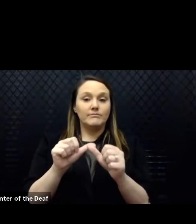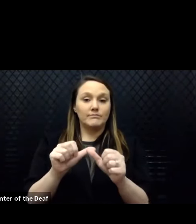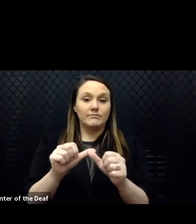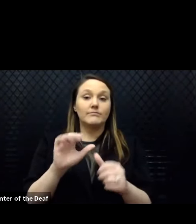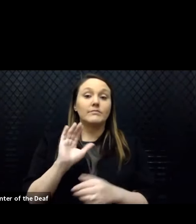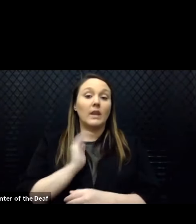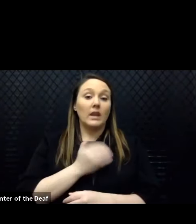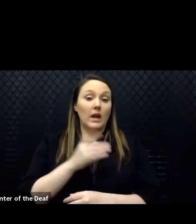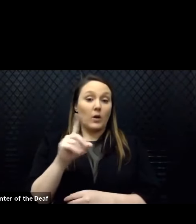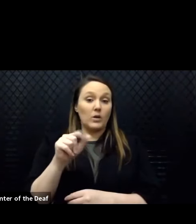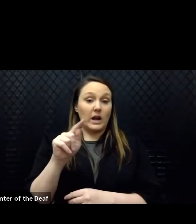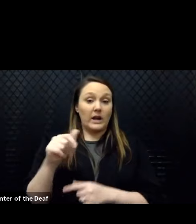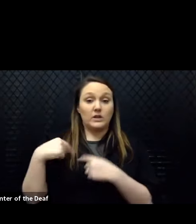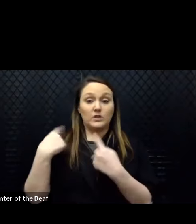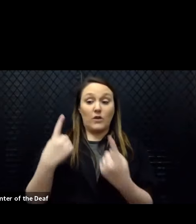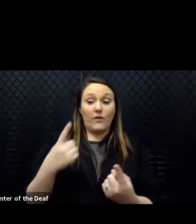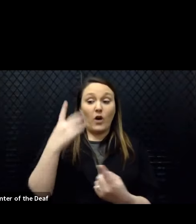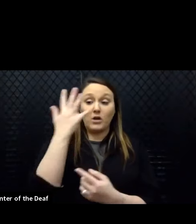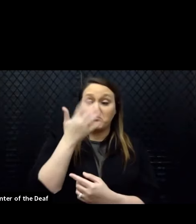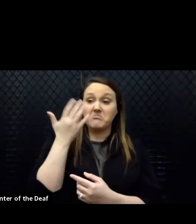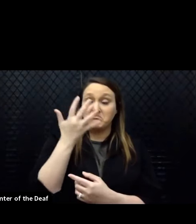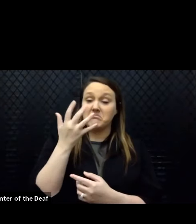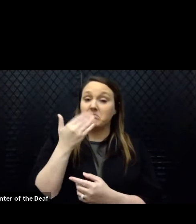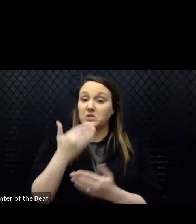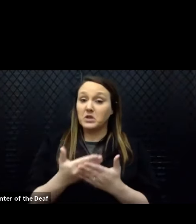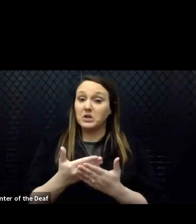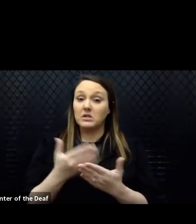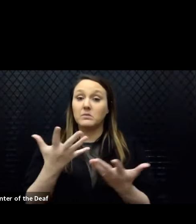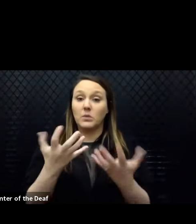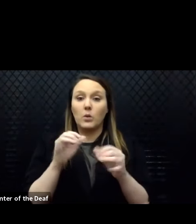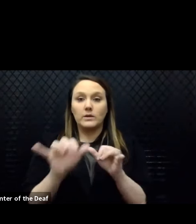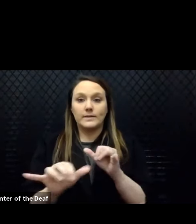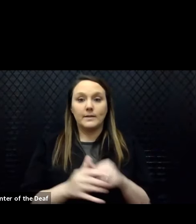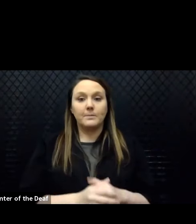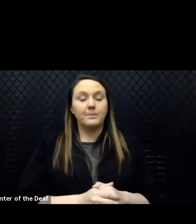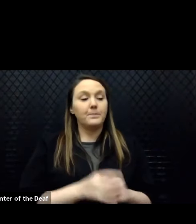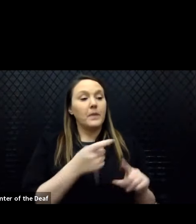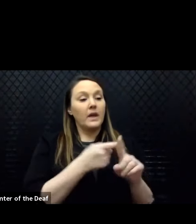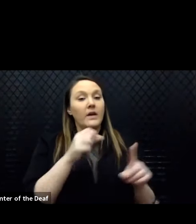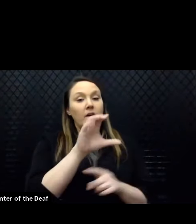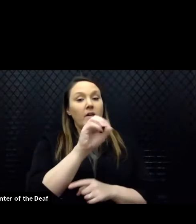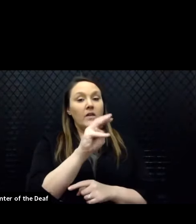far has been looking good, and we want it to stay that way. From the Compass, we're